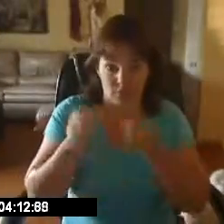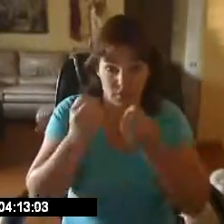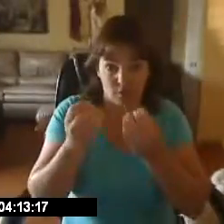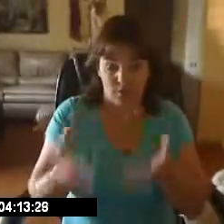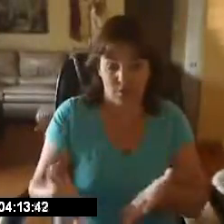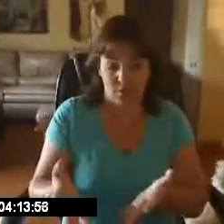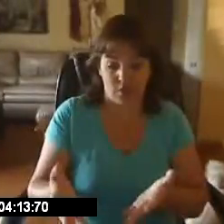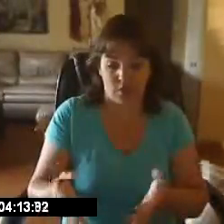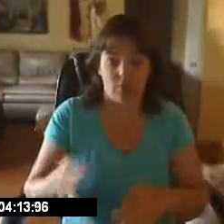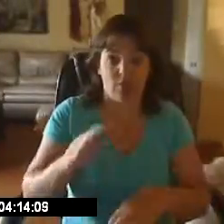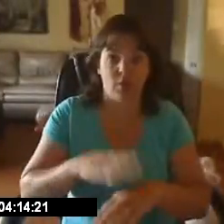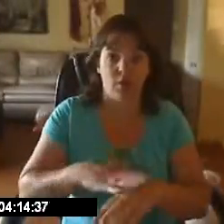you can look under